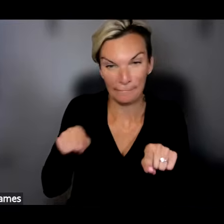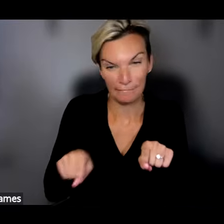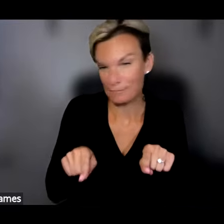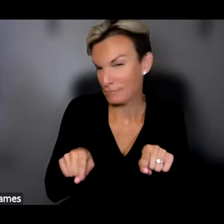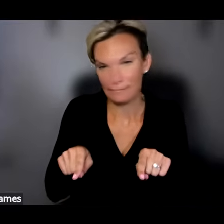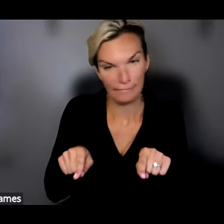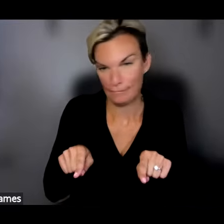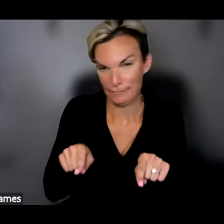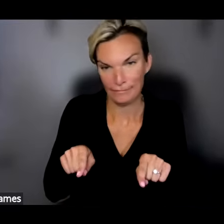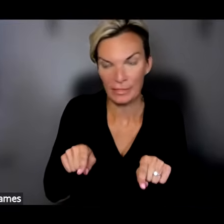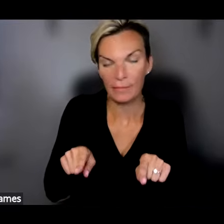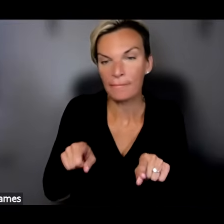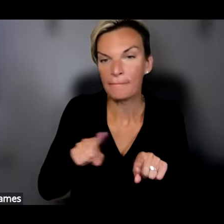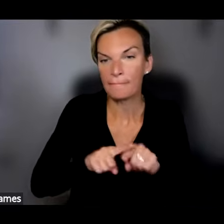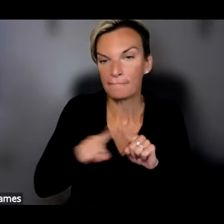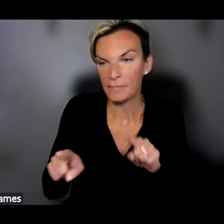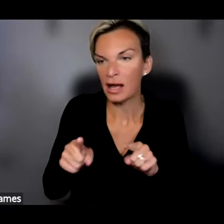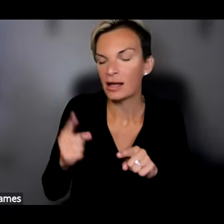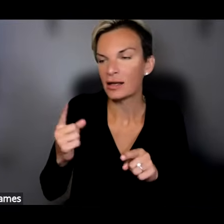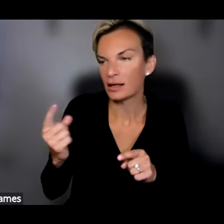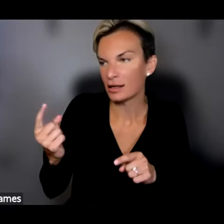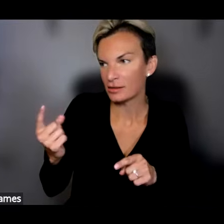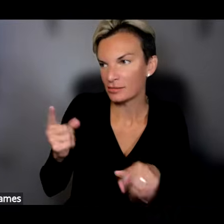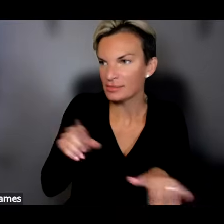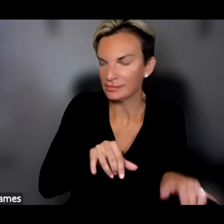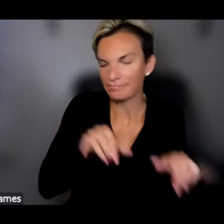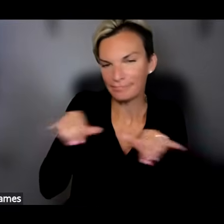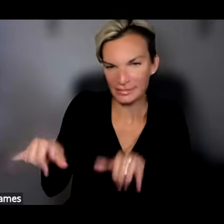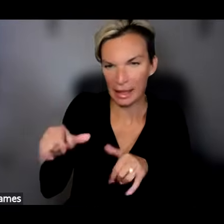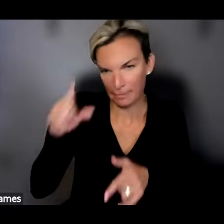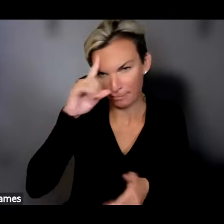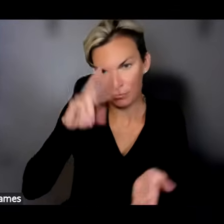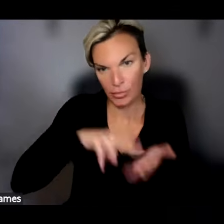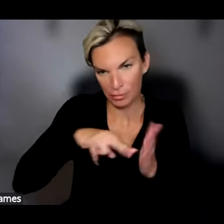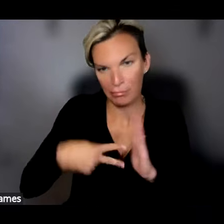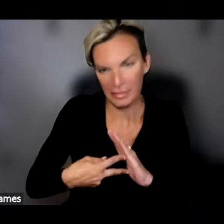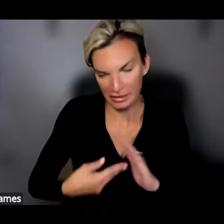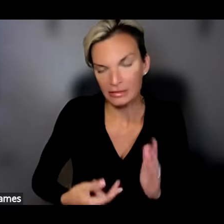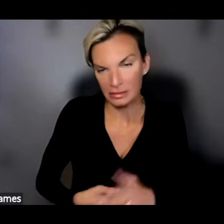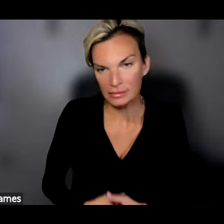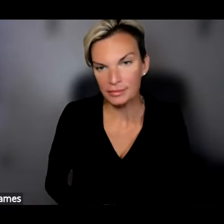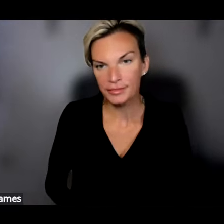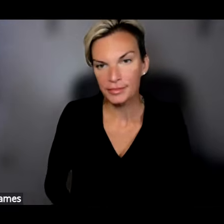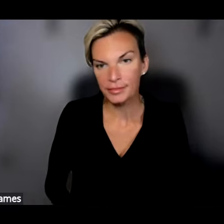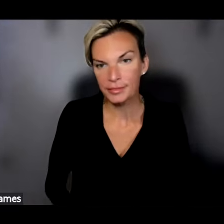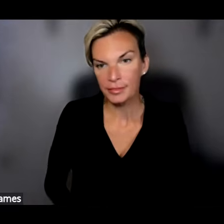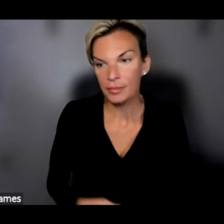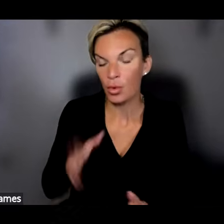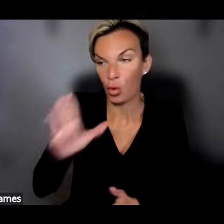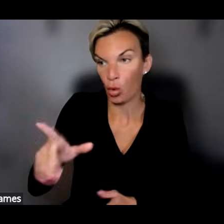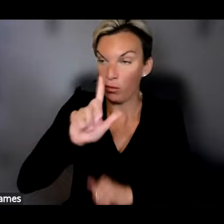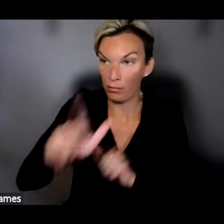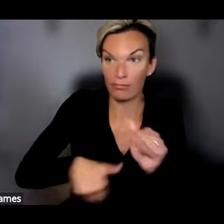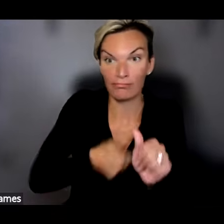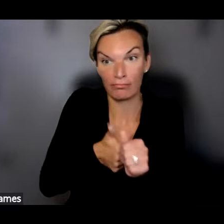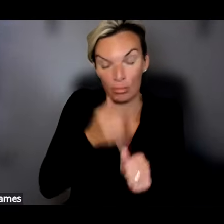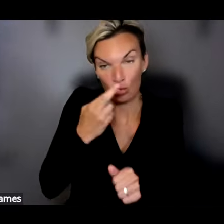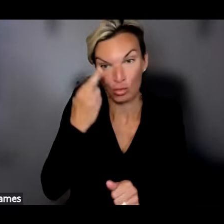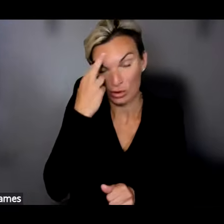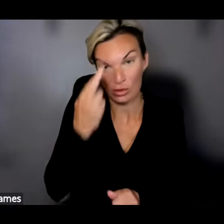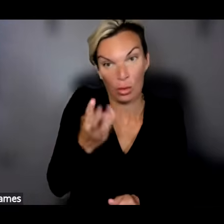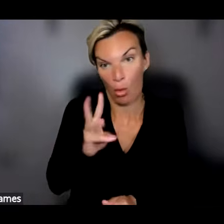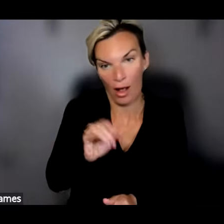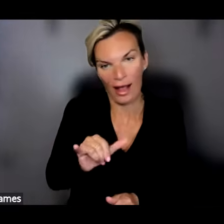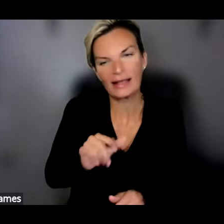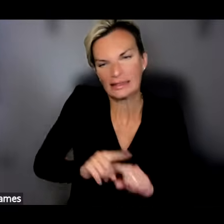opposing counsel, perhaps for the same reasons or not. My third suggested edit is to delete the